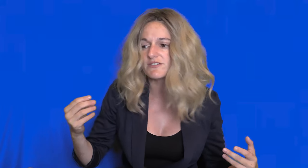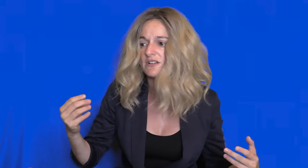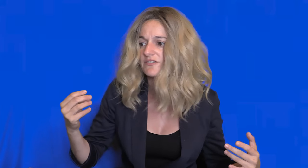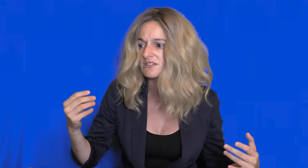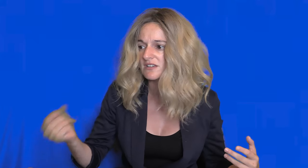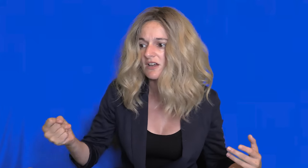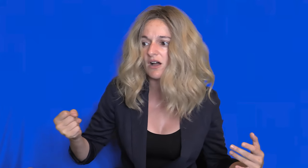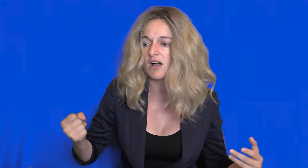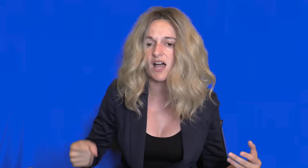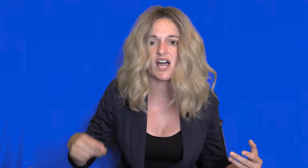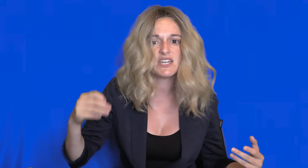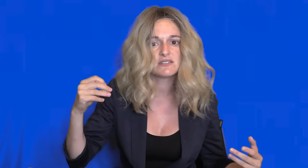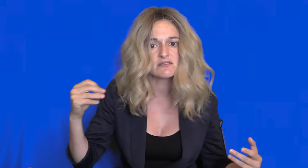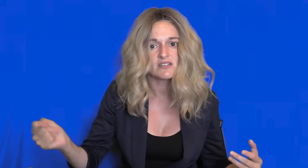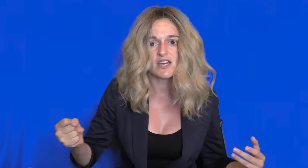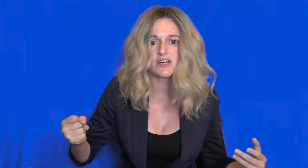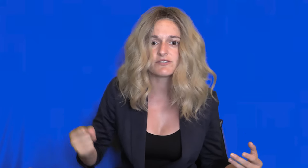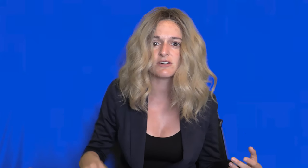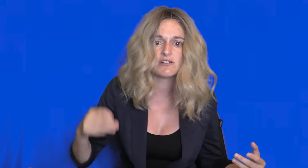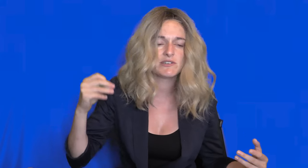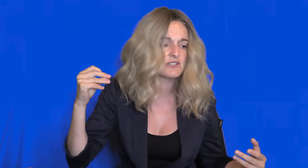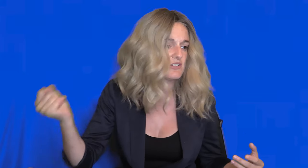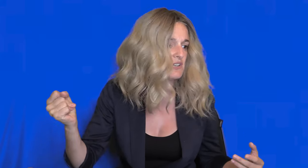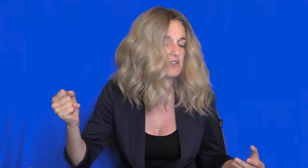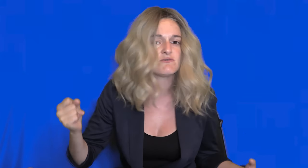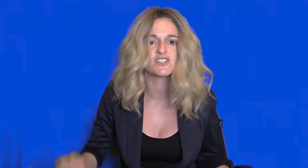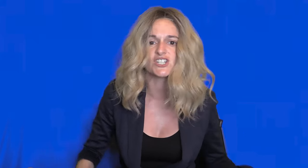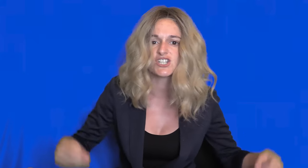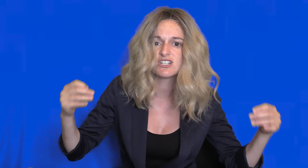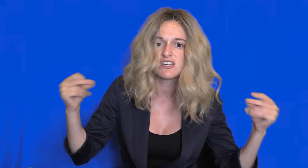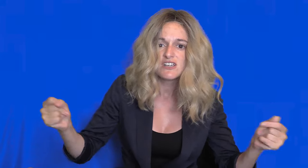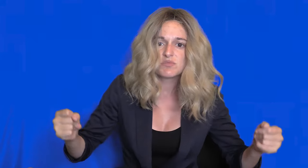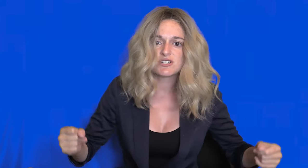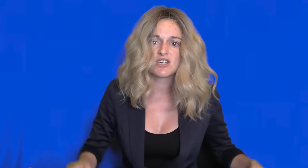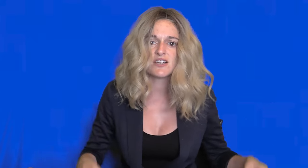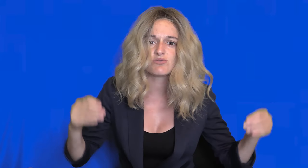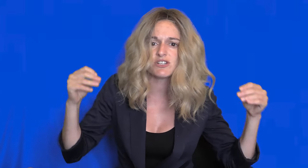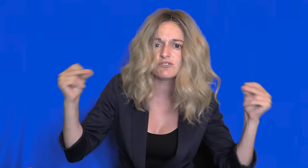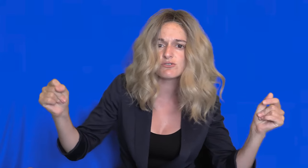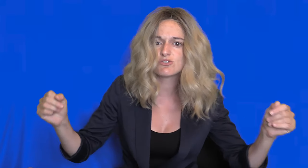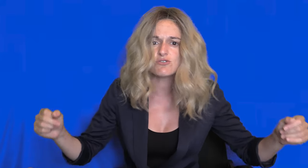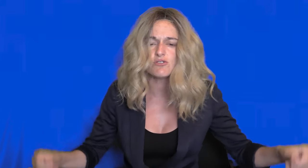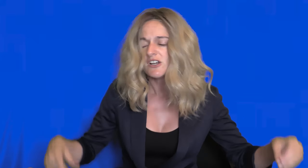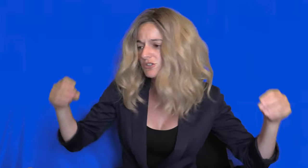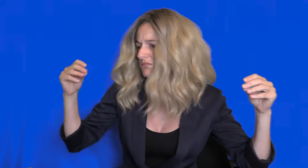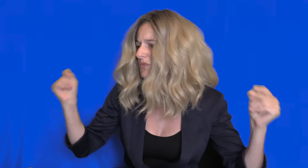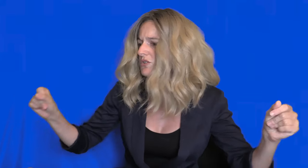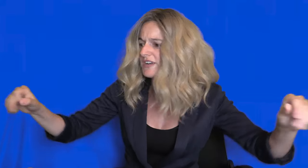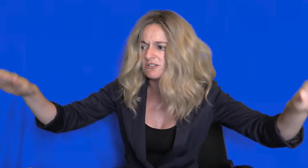velvet or iron Have courage and conviction, because when you do You move our